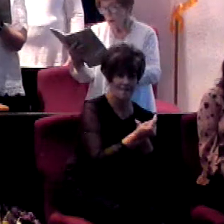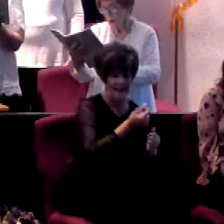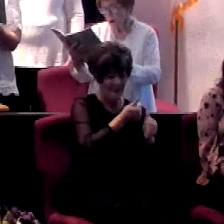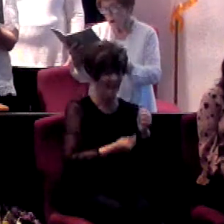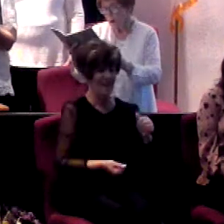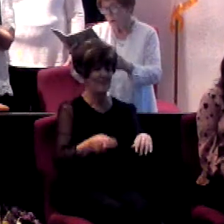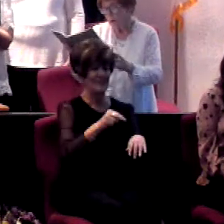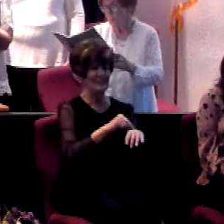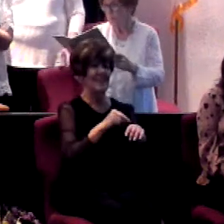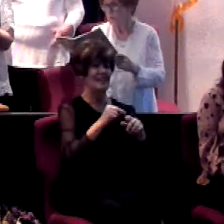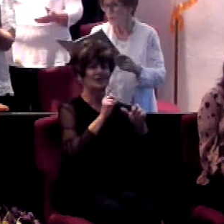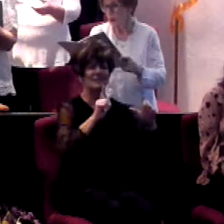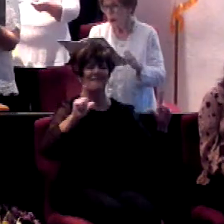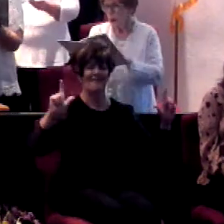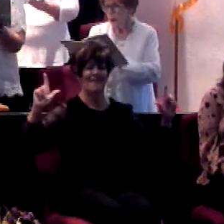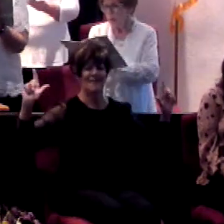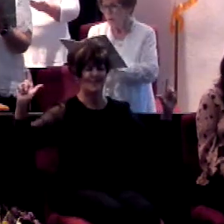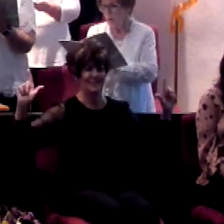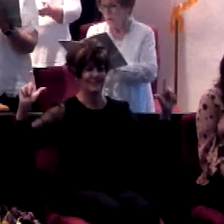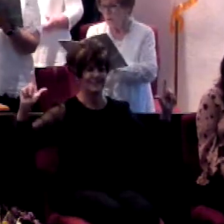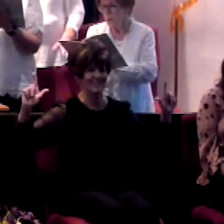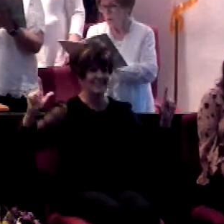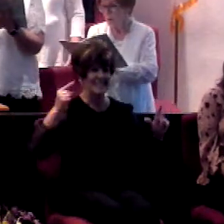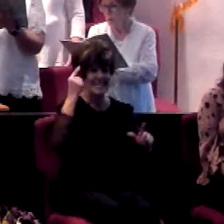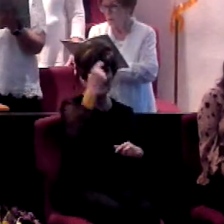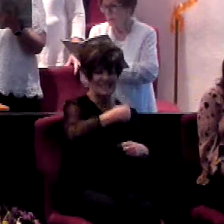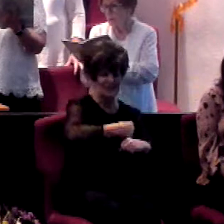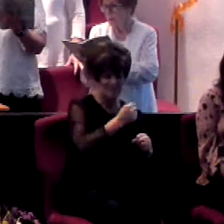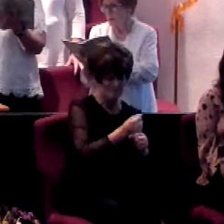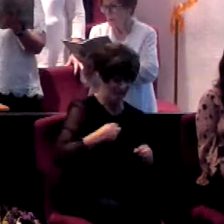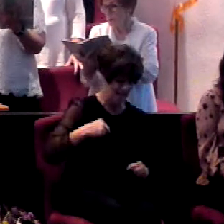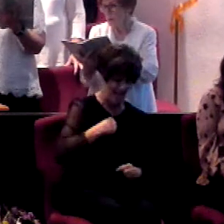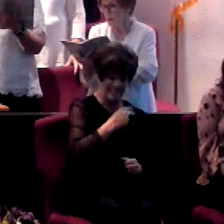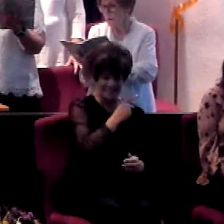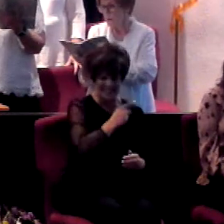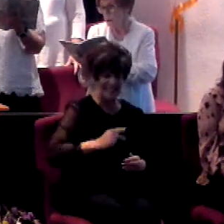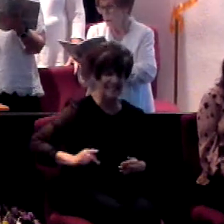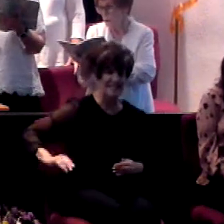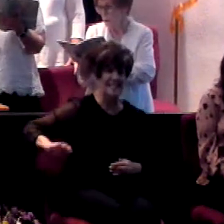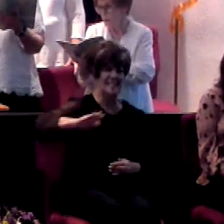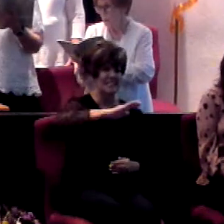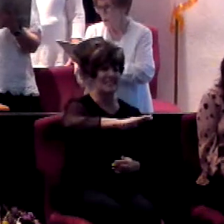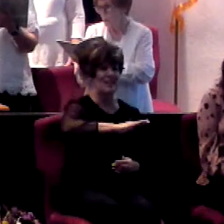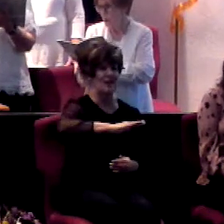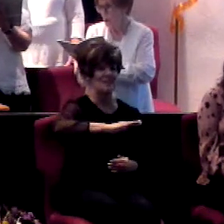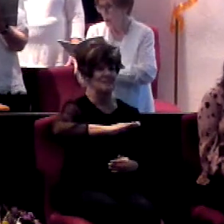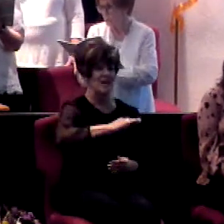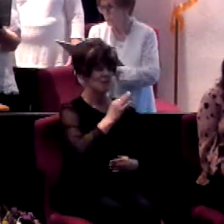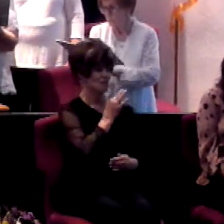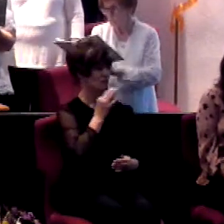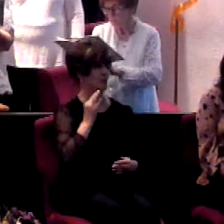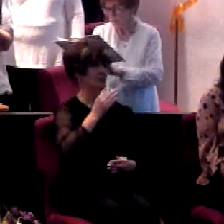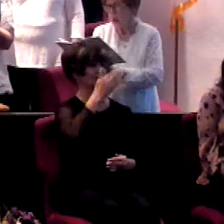and tongue, he has made us a kingdom and priest to God to reign with the